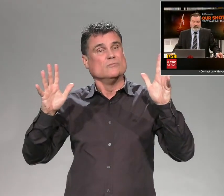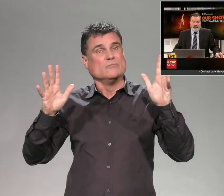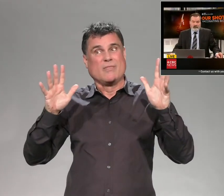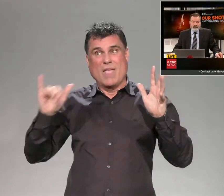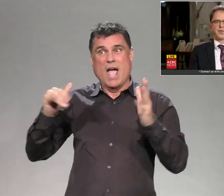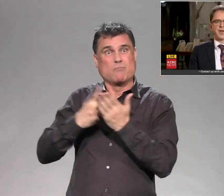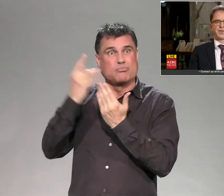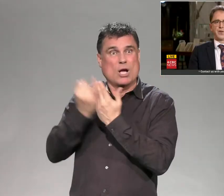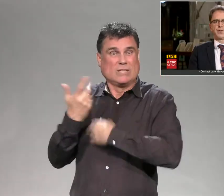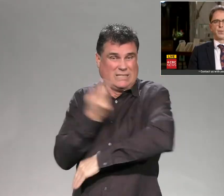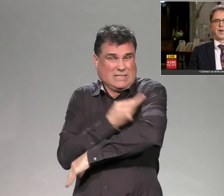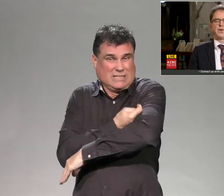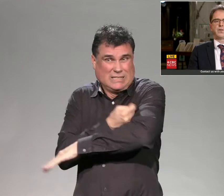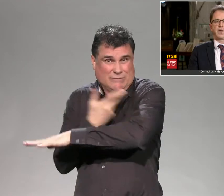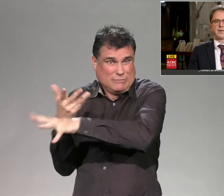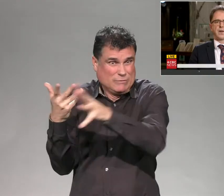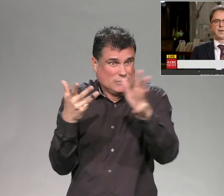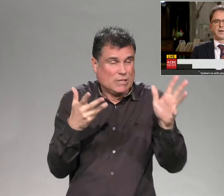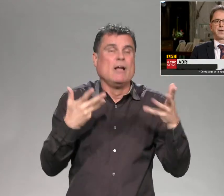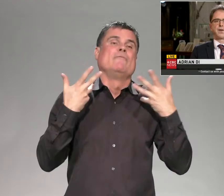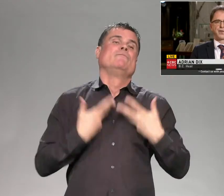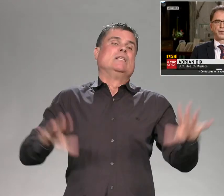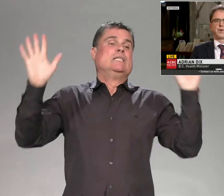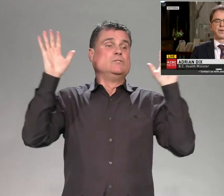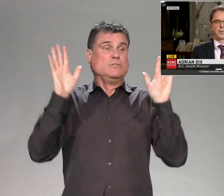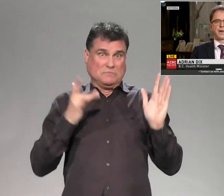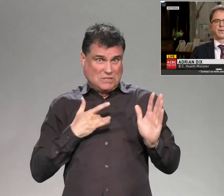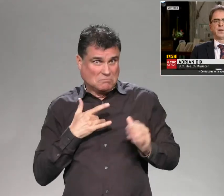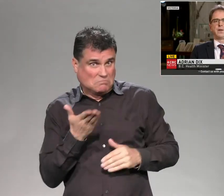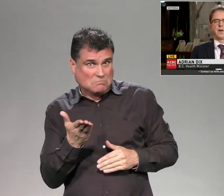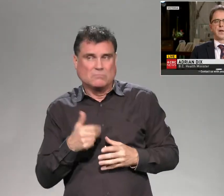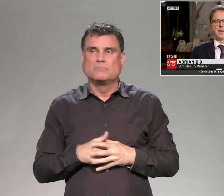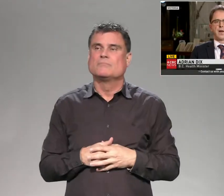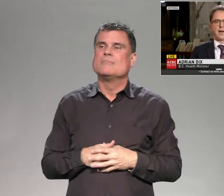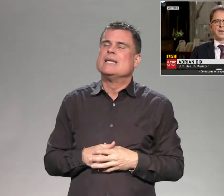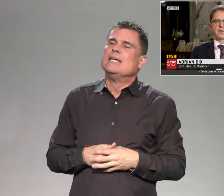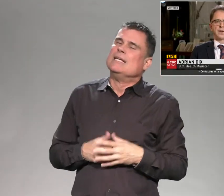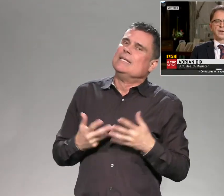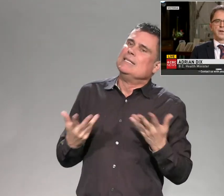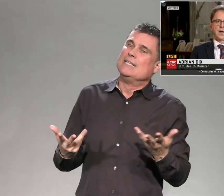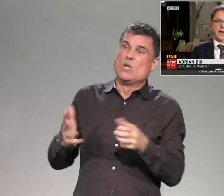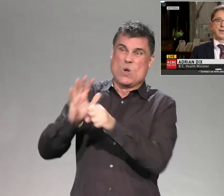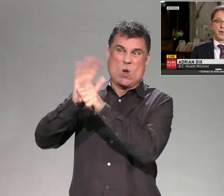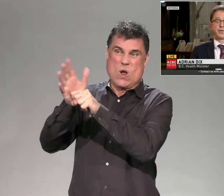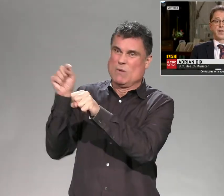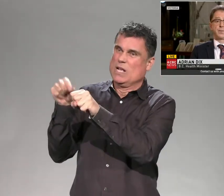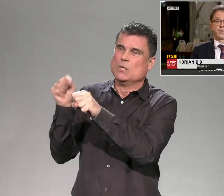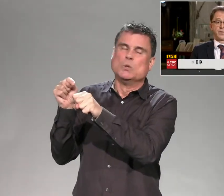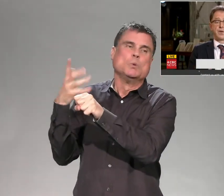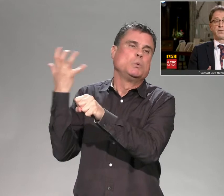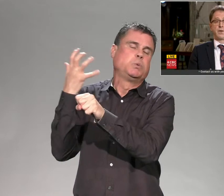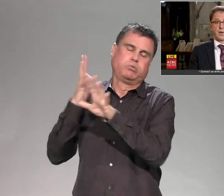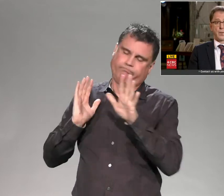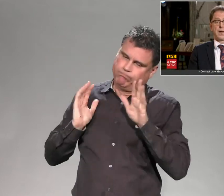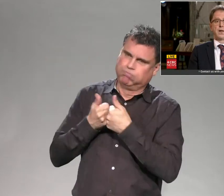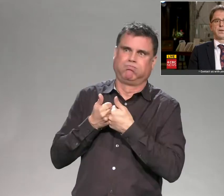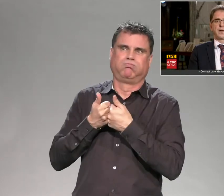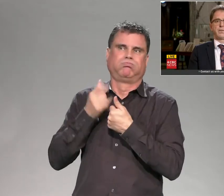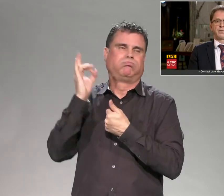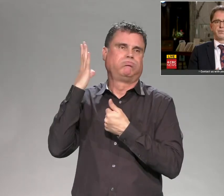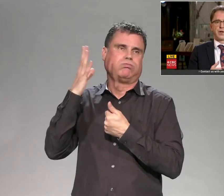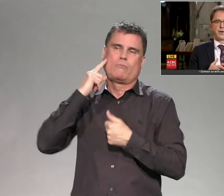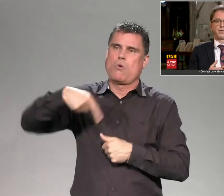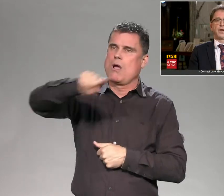Well, this pandemic has tested us in ways that I think none of us would have expected. And I think British Columbians have done very